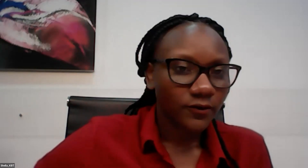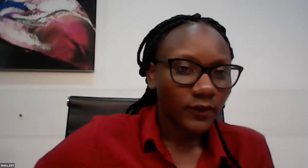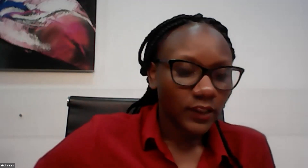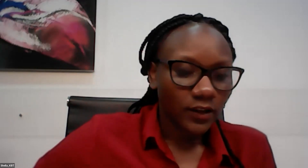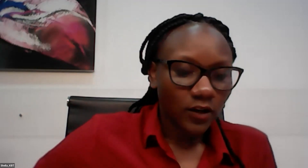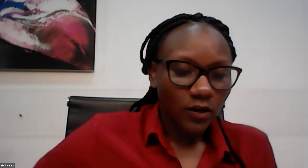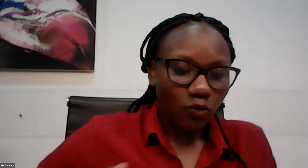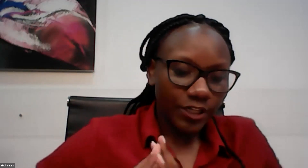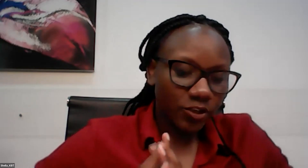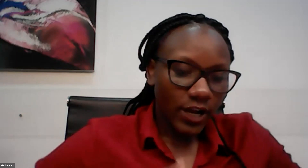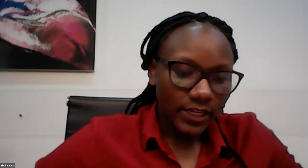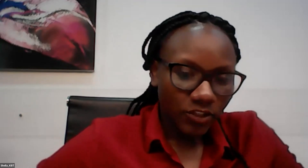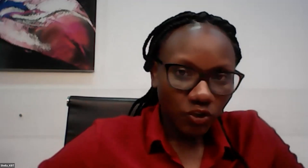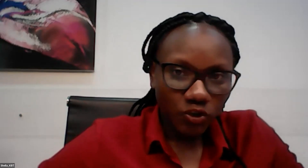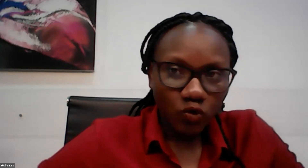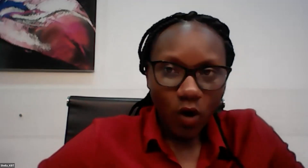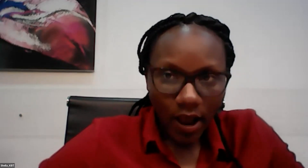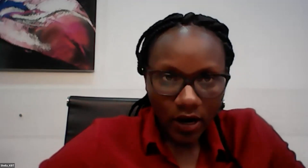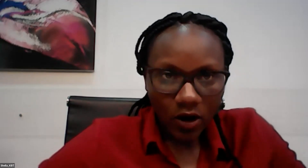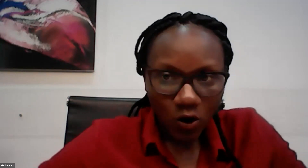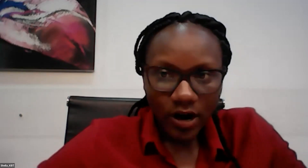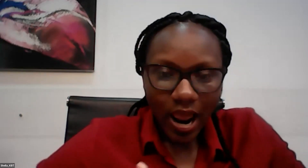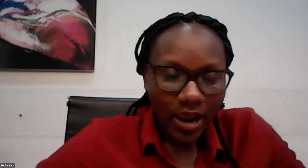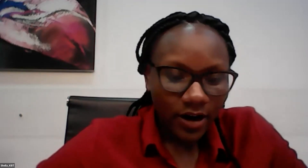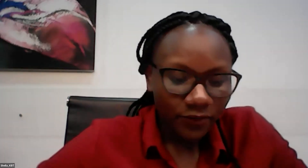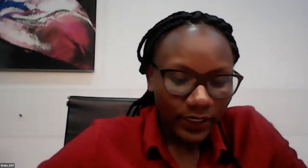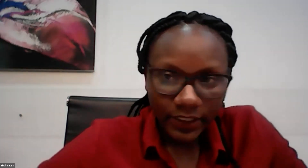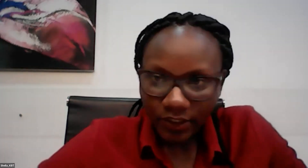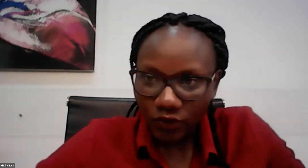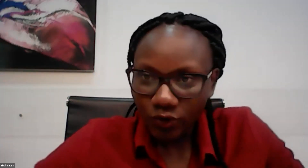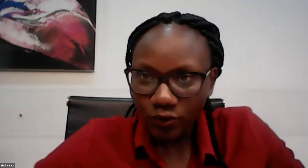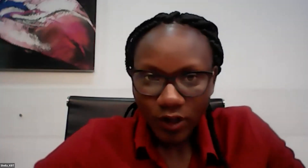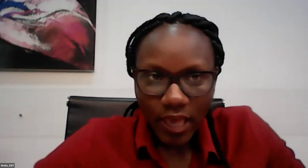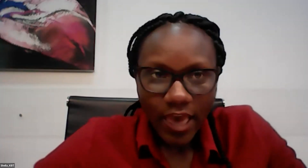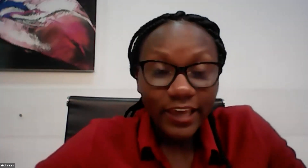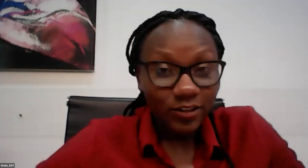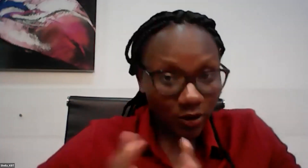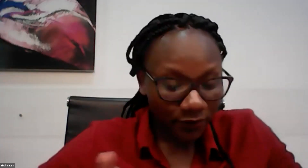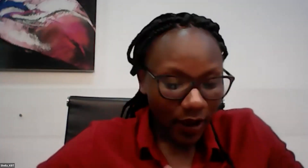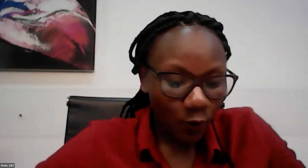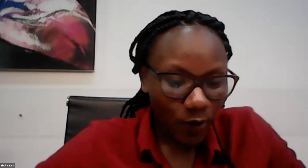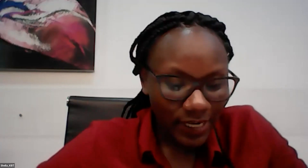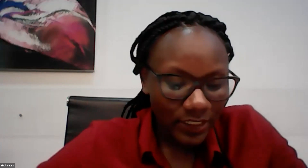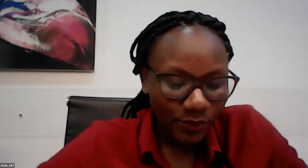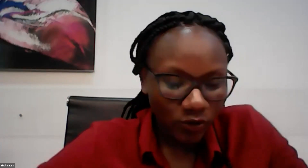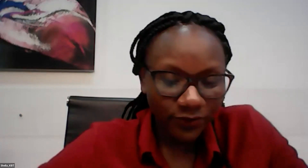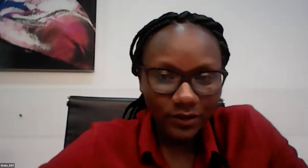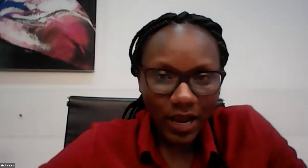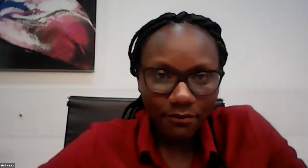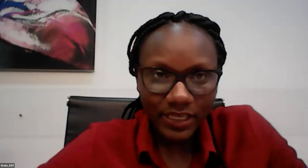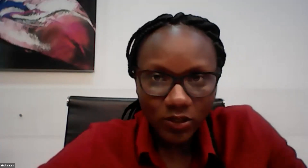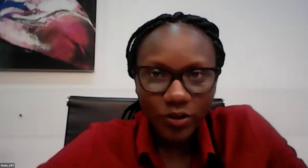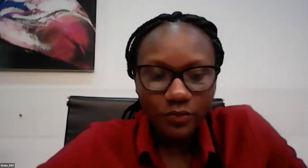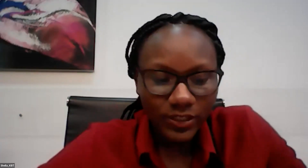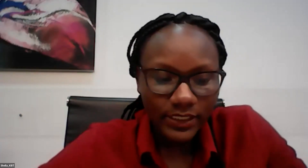is, which organization do you work or are affiliated to, and so far, what has been your